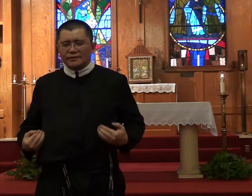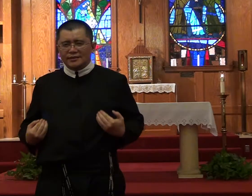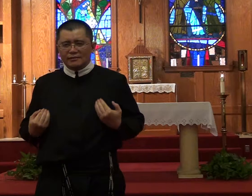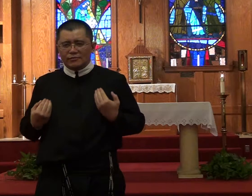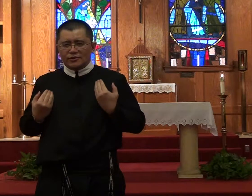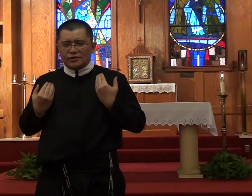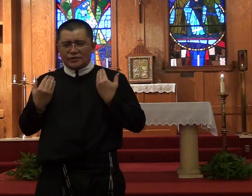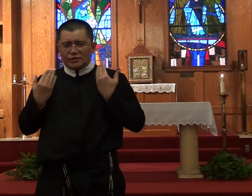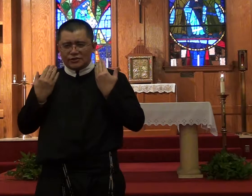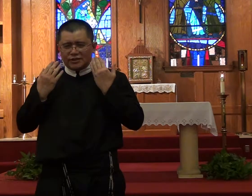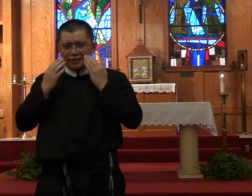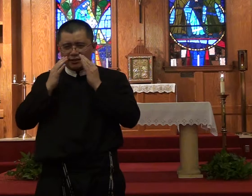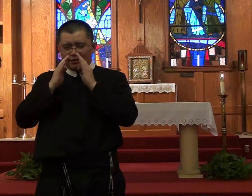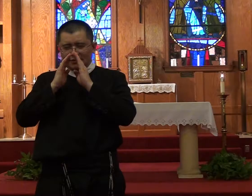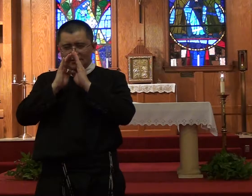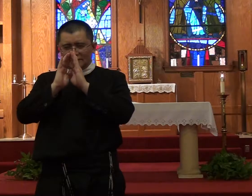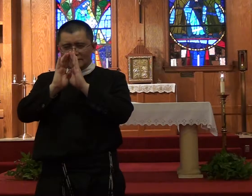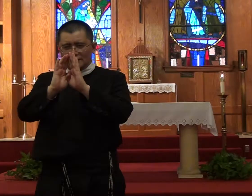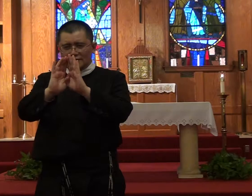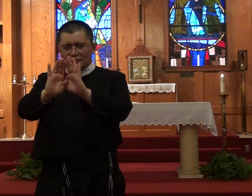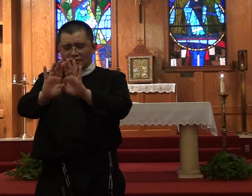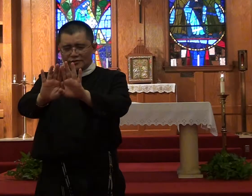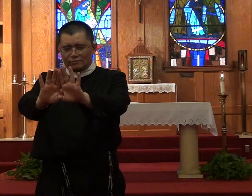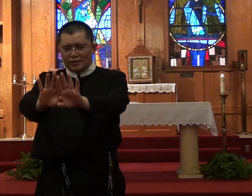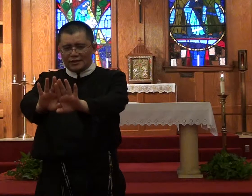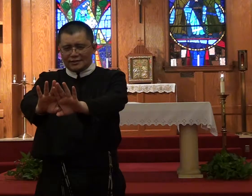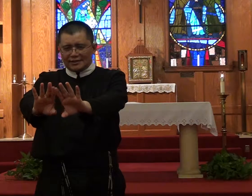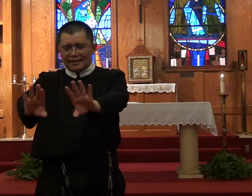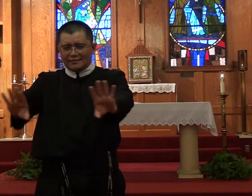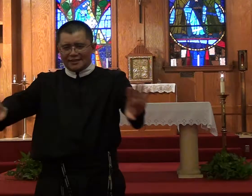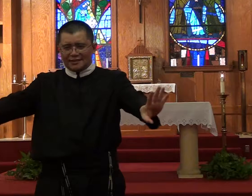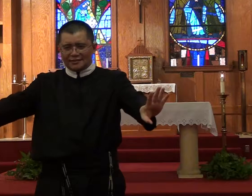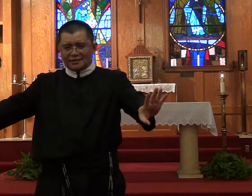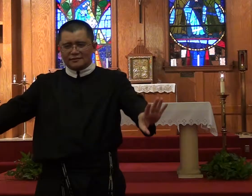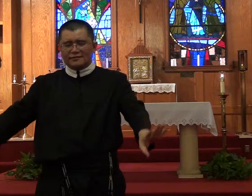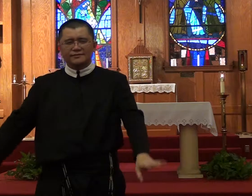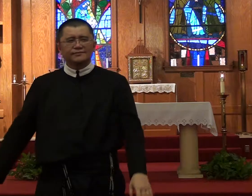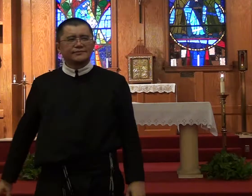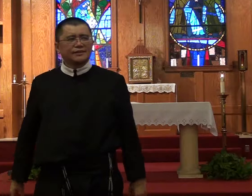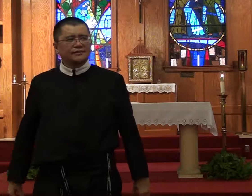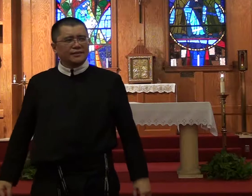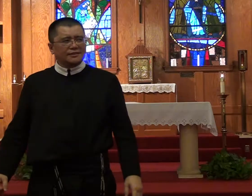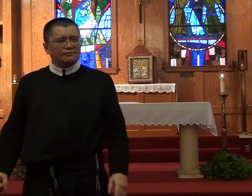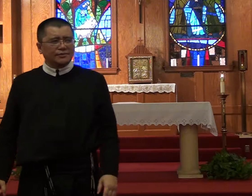say mercy through your nose, pause, emptying yourself. Very simple.